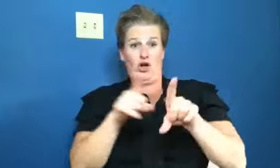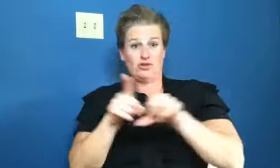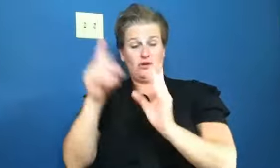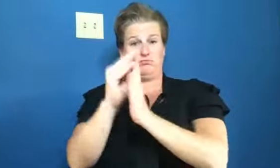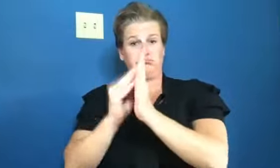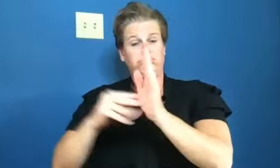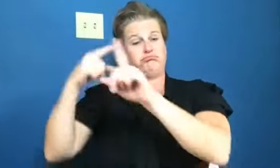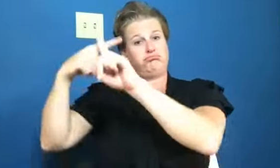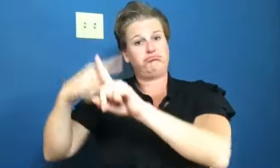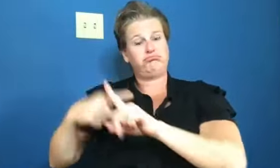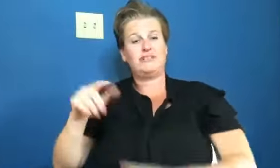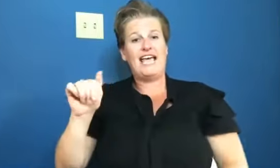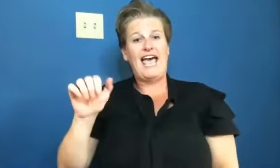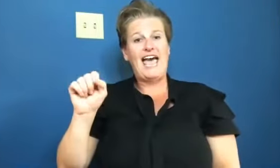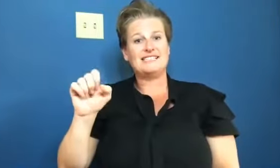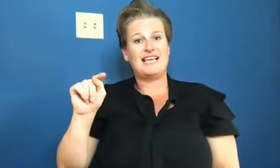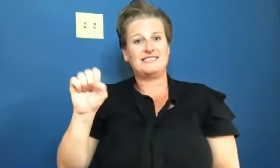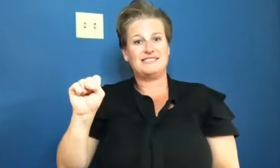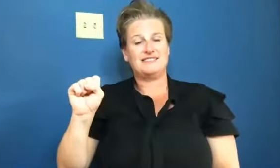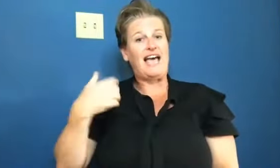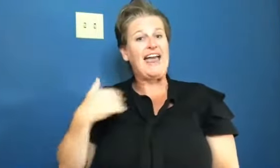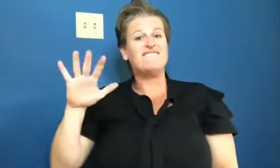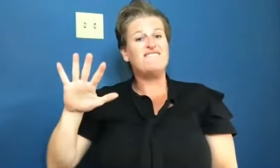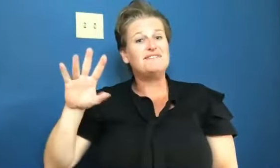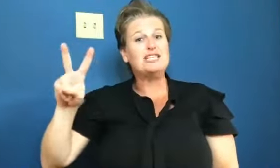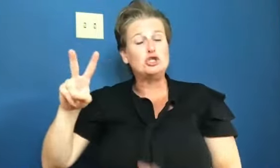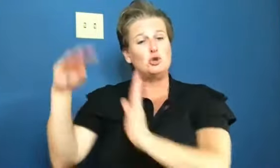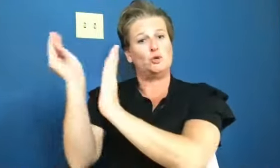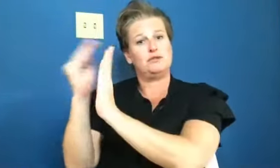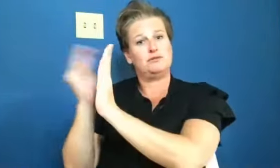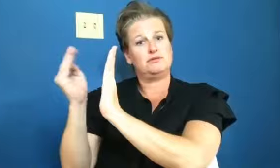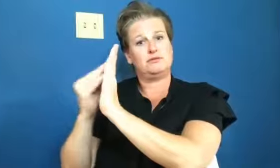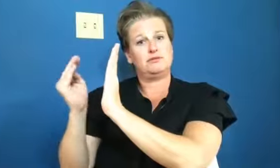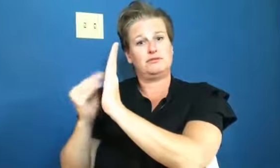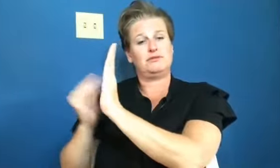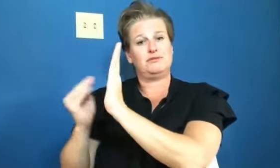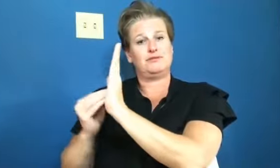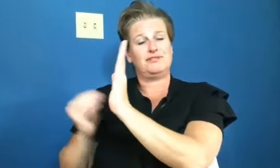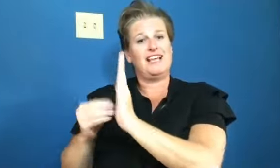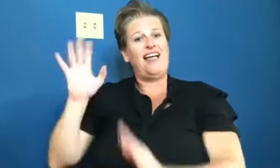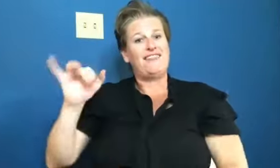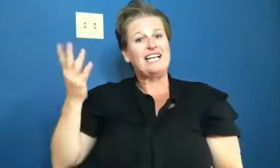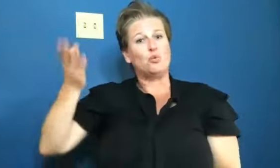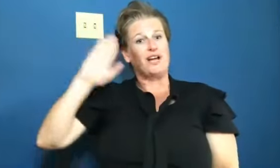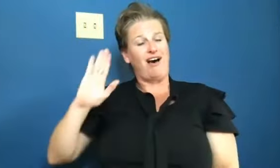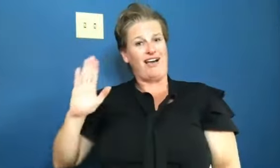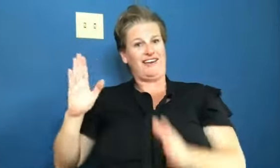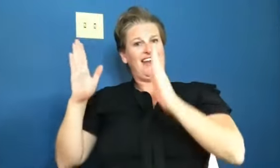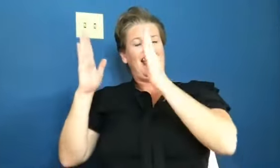gifts, abilities that God gave to me, that she asked me to bring to the world. And she gave me this wonderful winning formula. And she